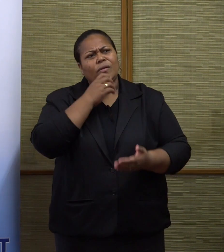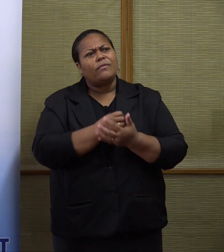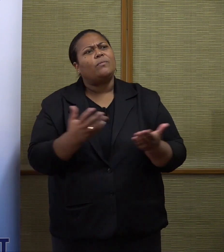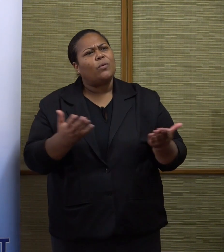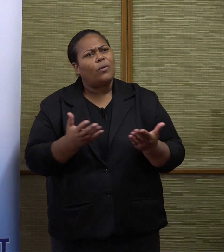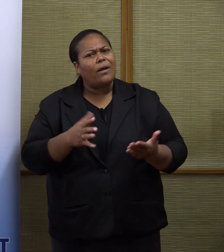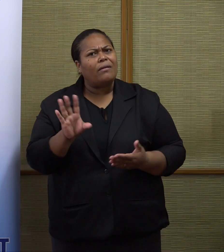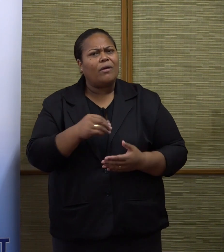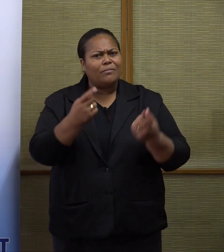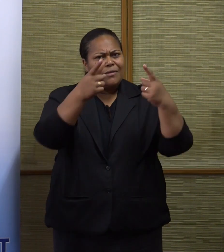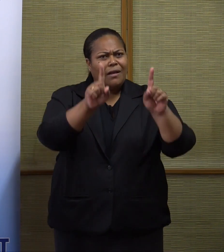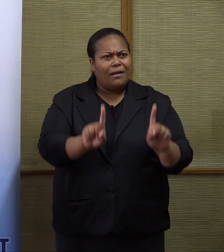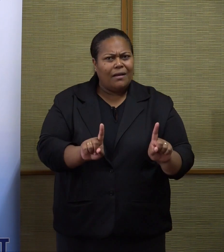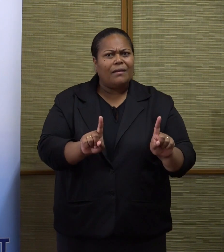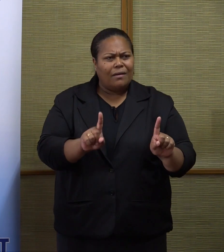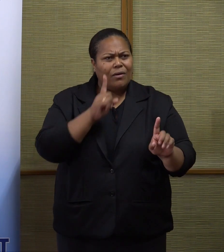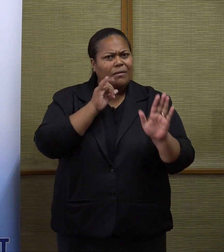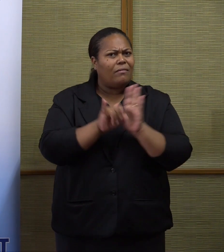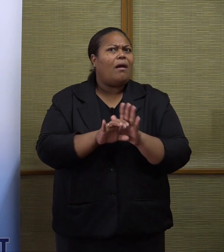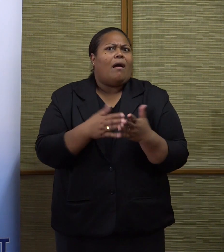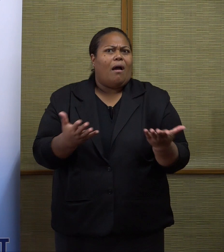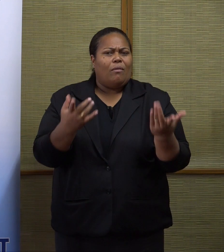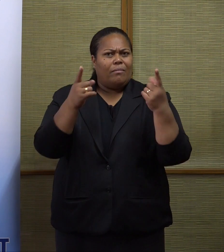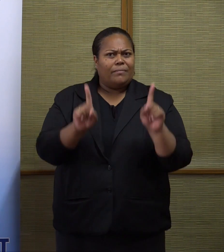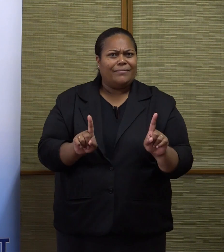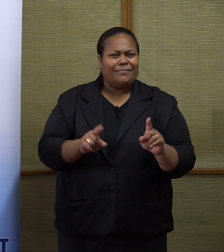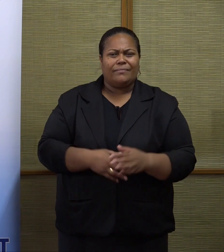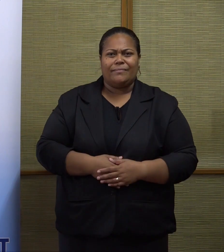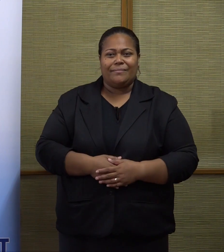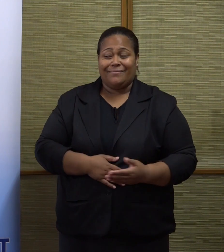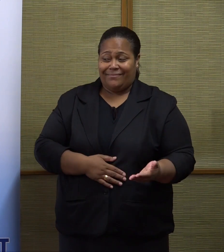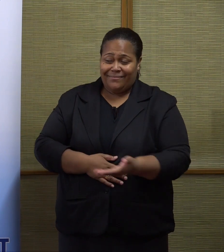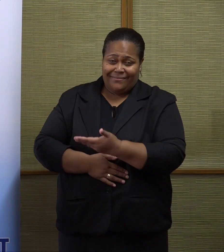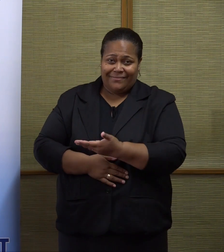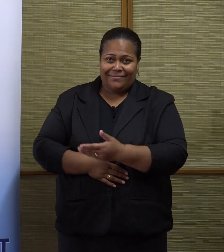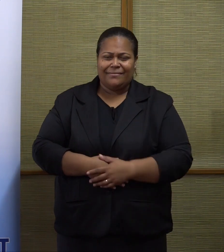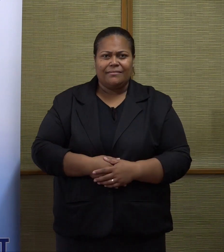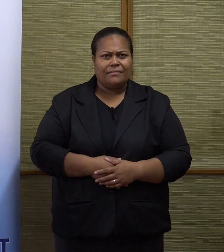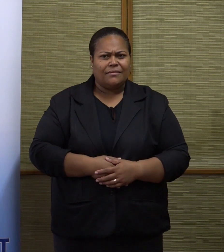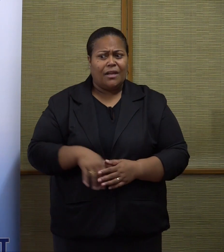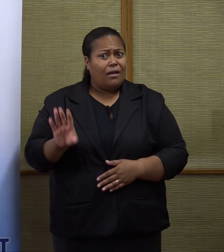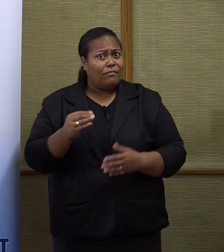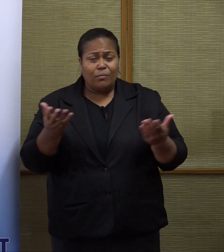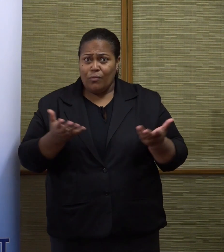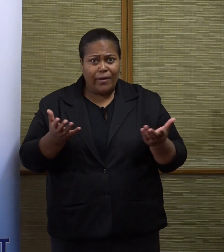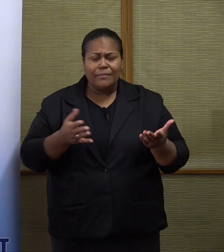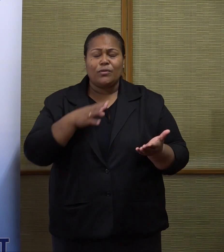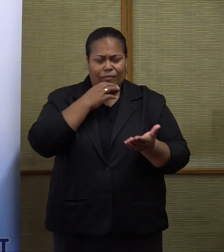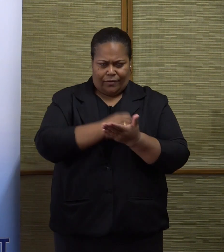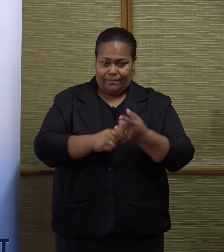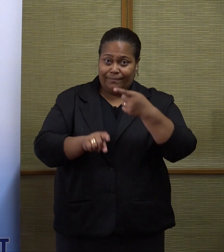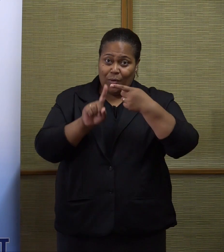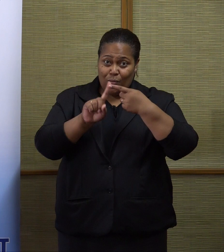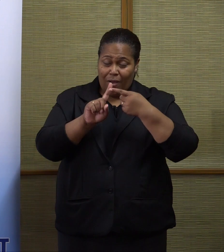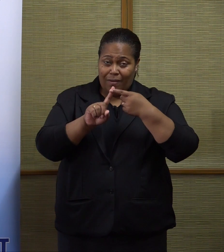from and how did they happen to lose their lives? Where they're from, I could confirm that one is in